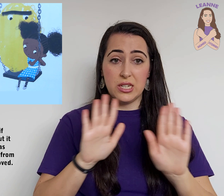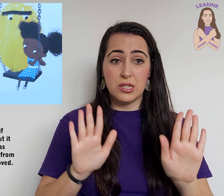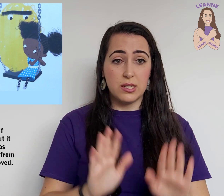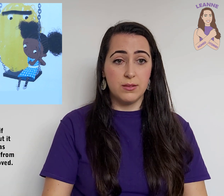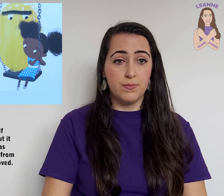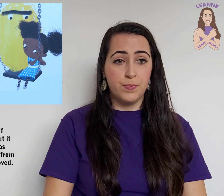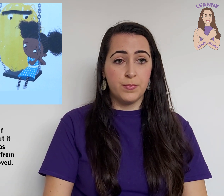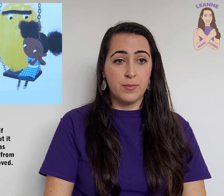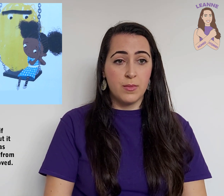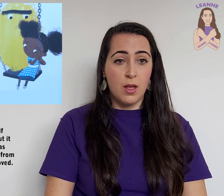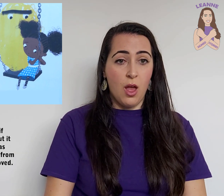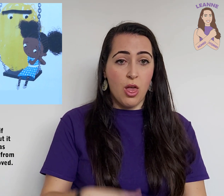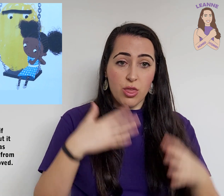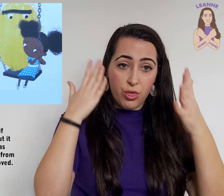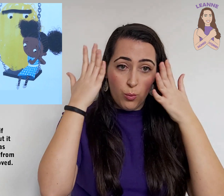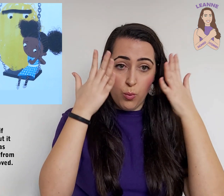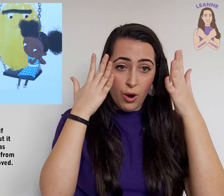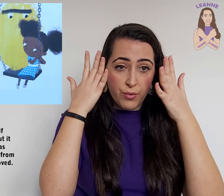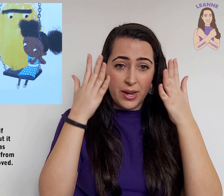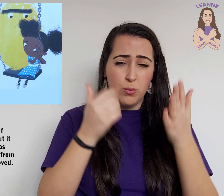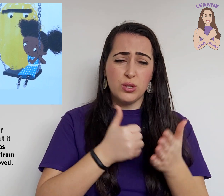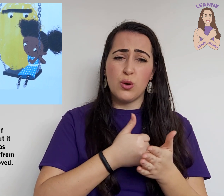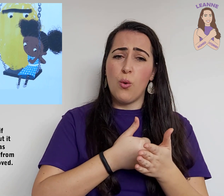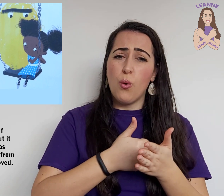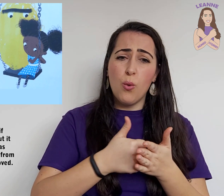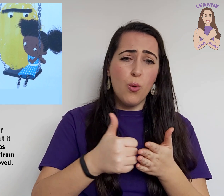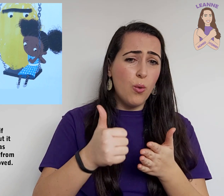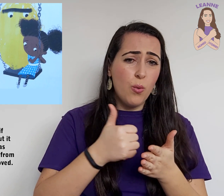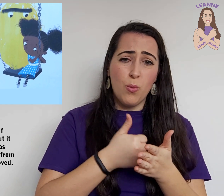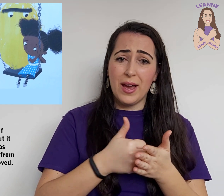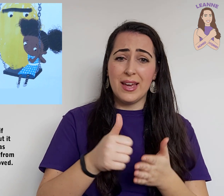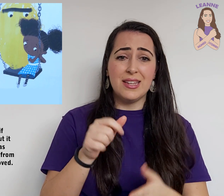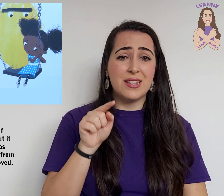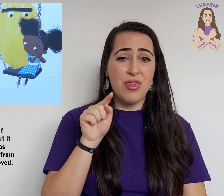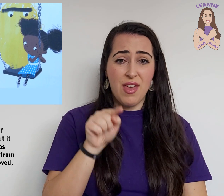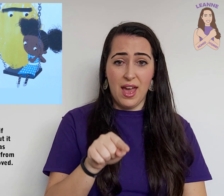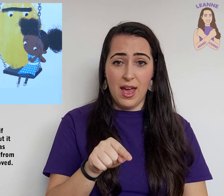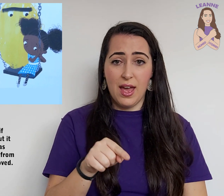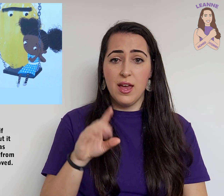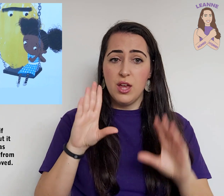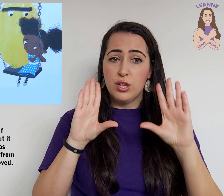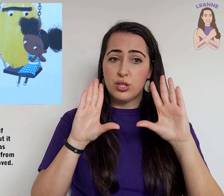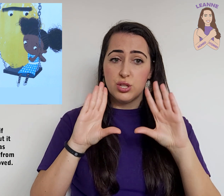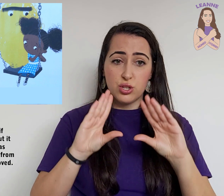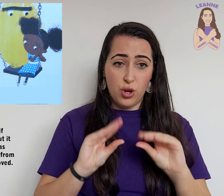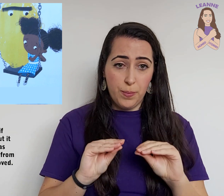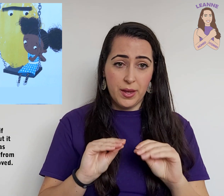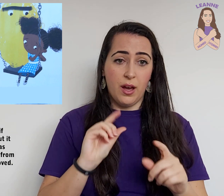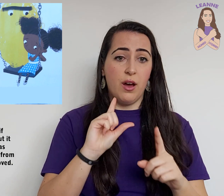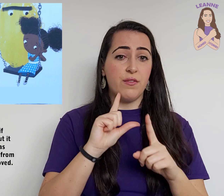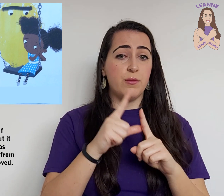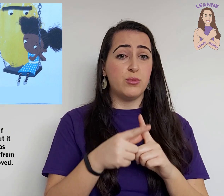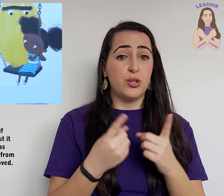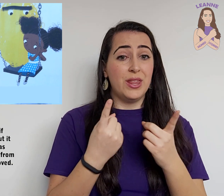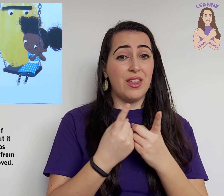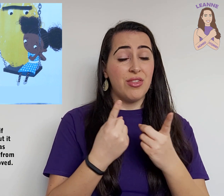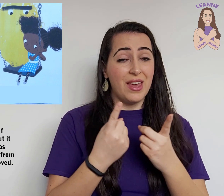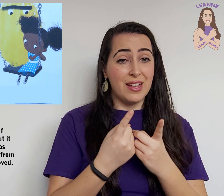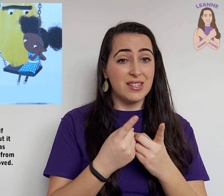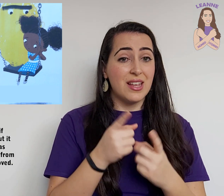wasn't. The worry was always there, stopping her from doing the things